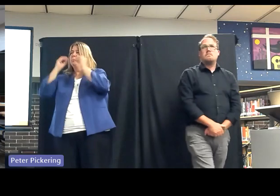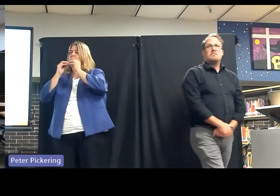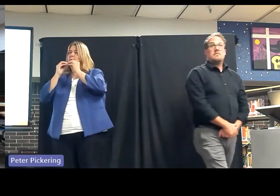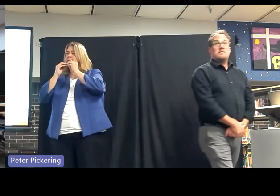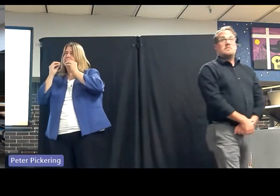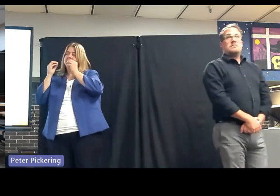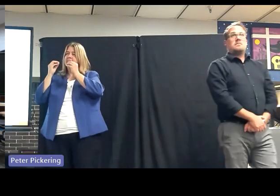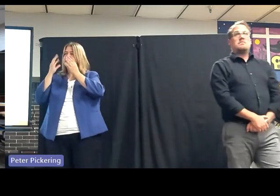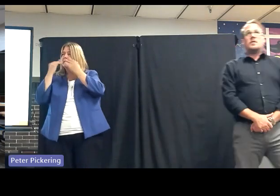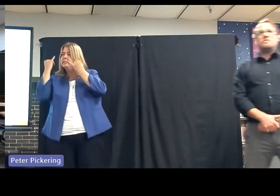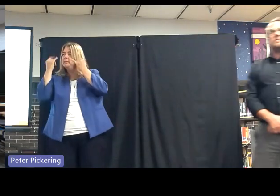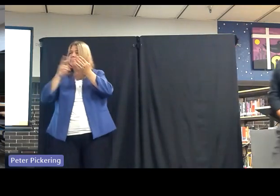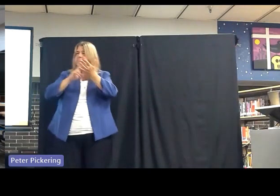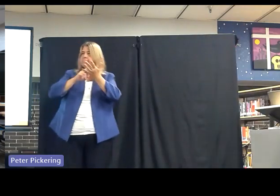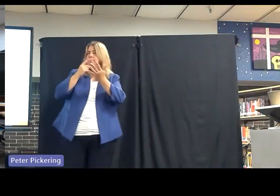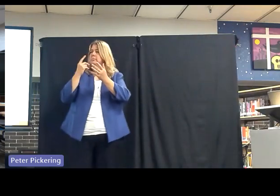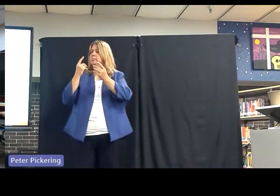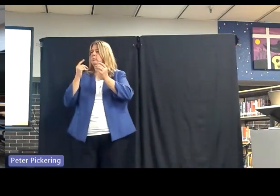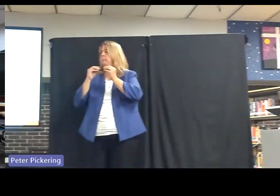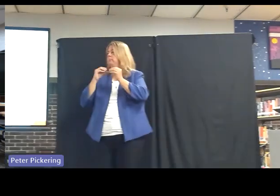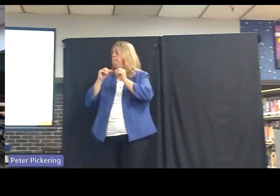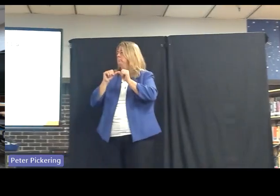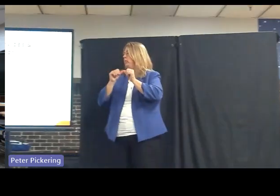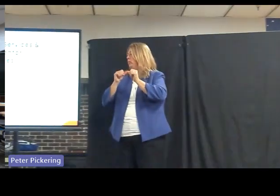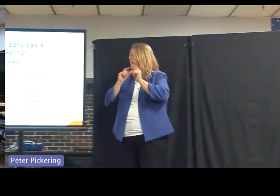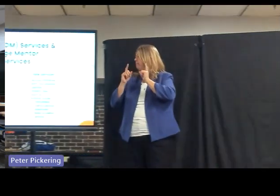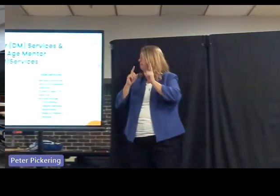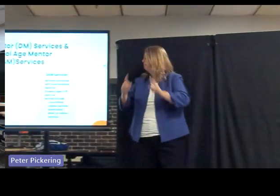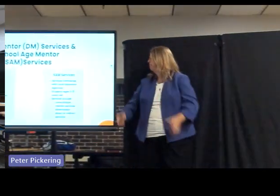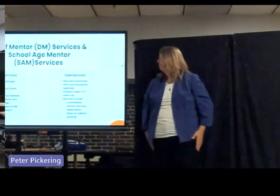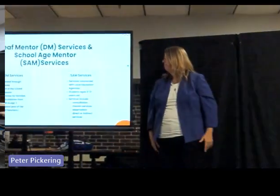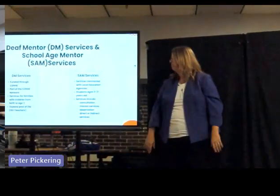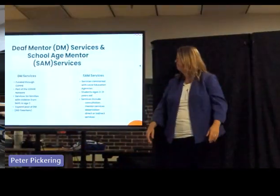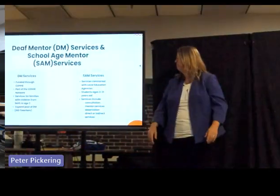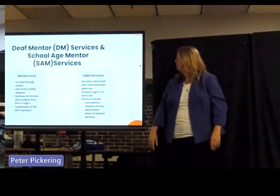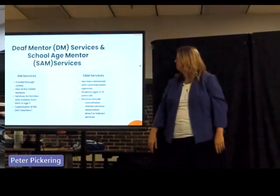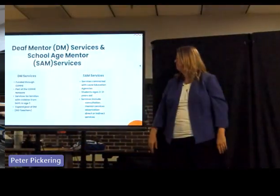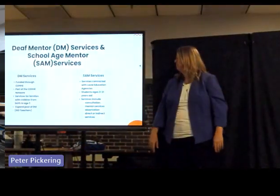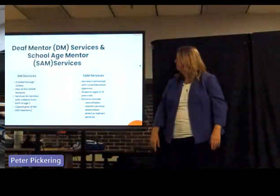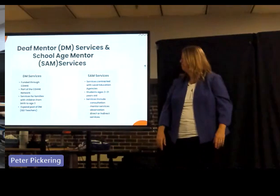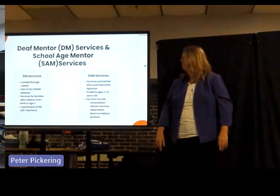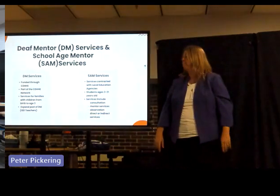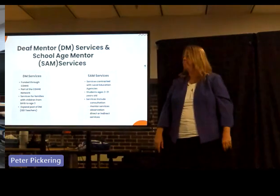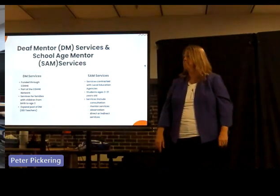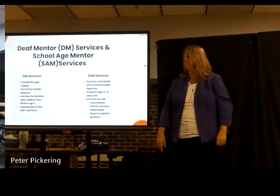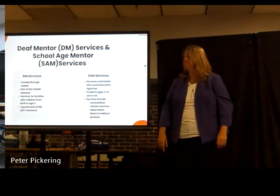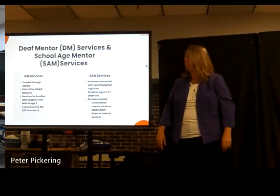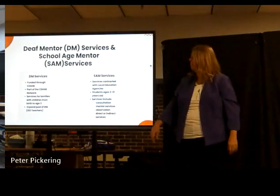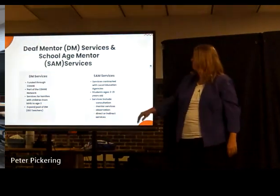I appreciate your thoughts, and it helps me just consider other options, and we'll continue that dialogue.